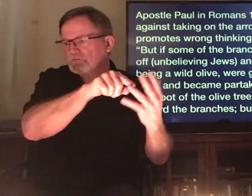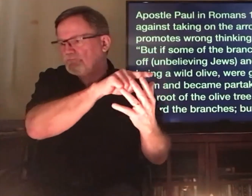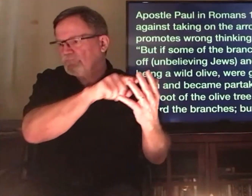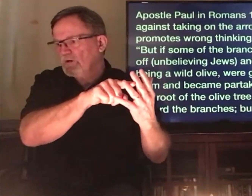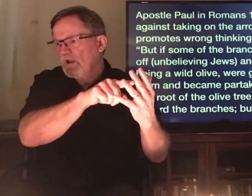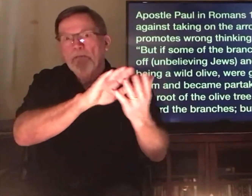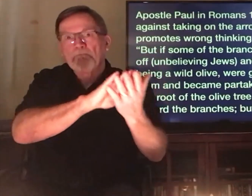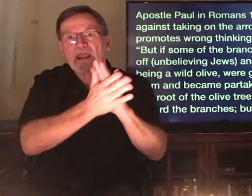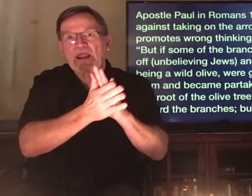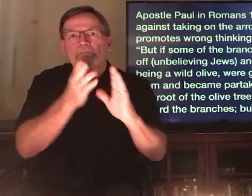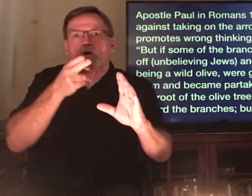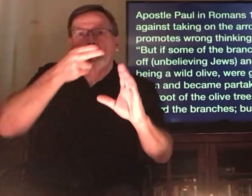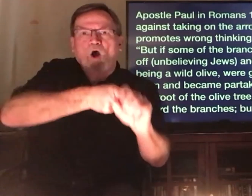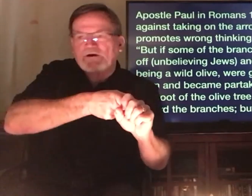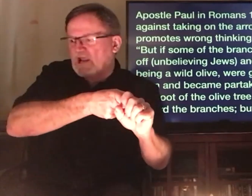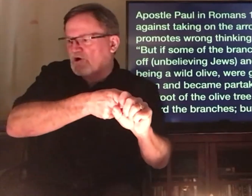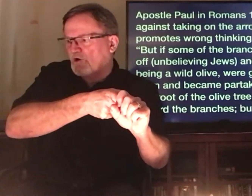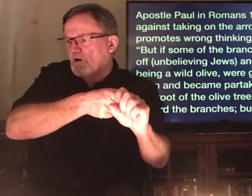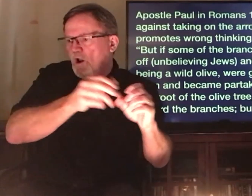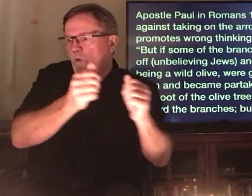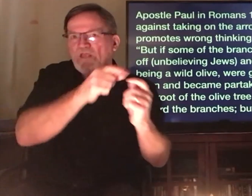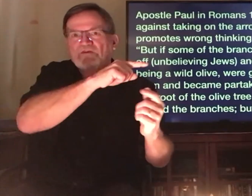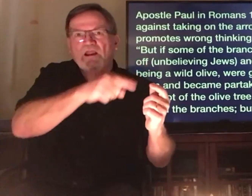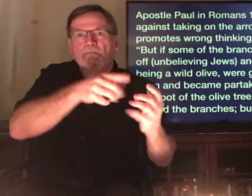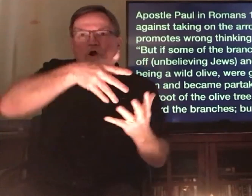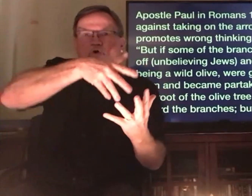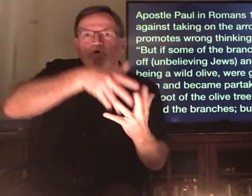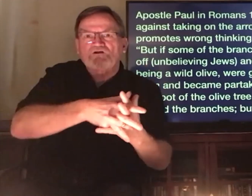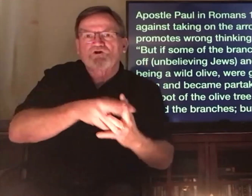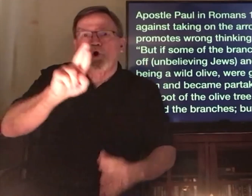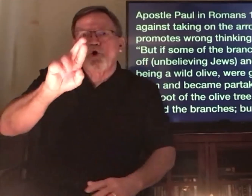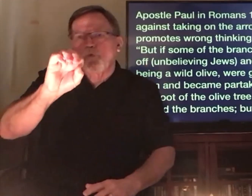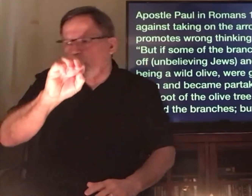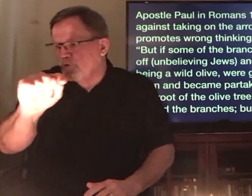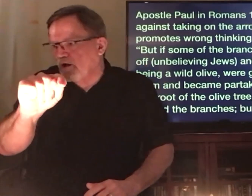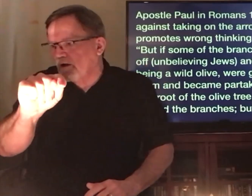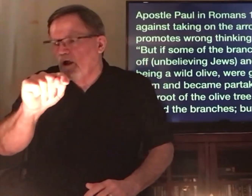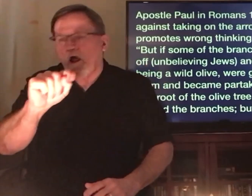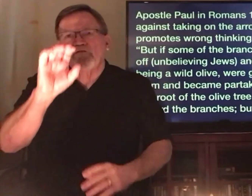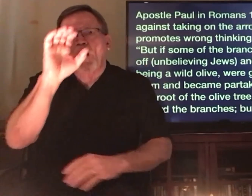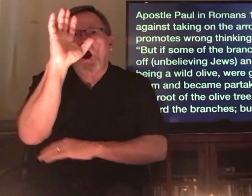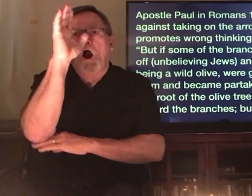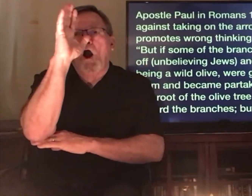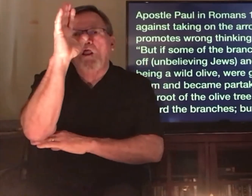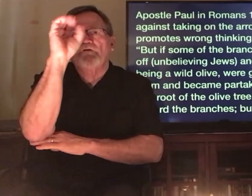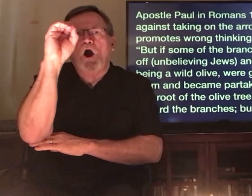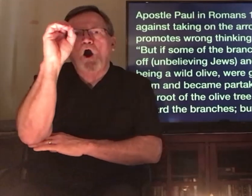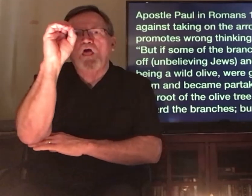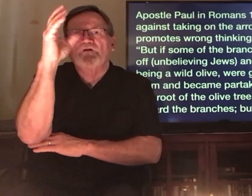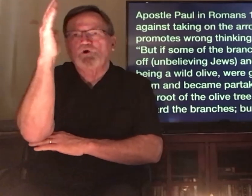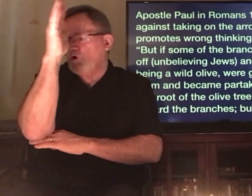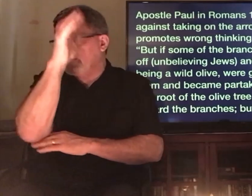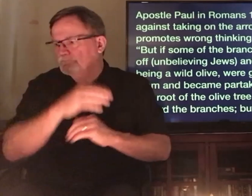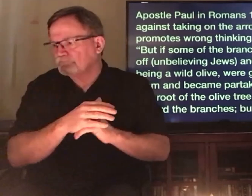that they replaced the Jews. And it's not, because it's not based on word in